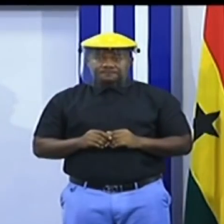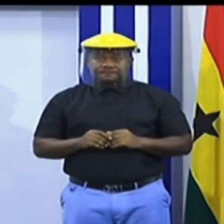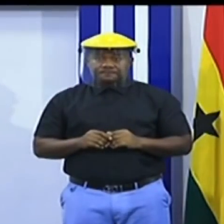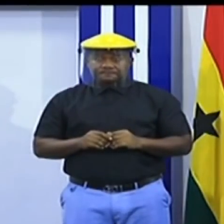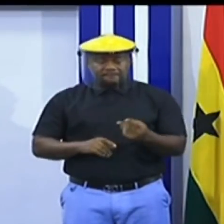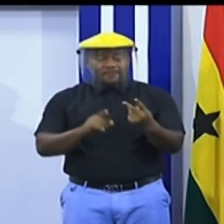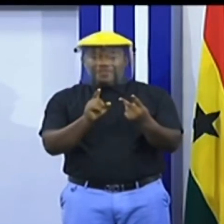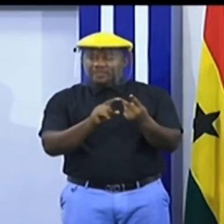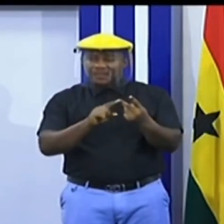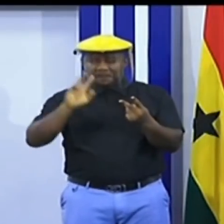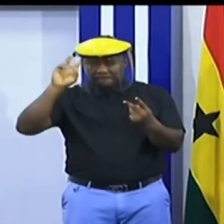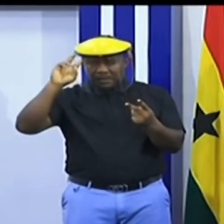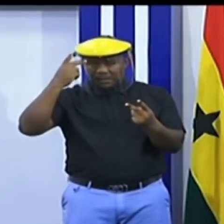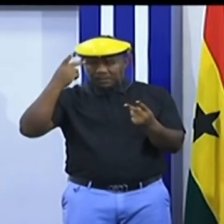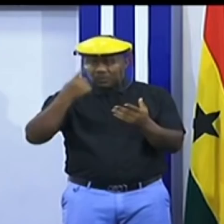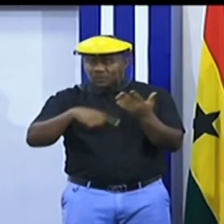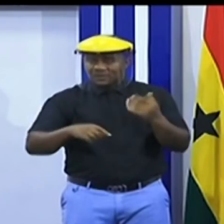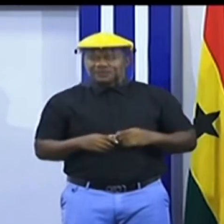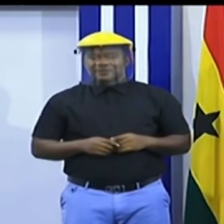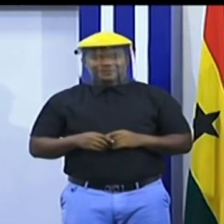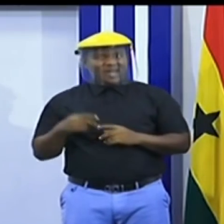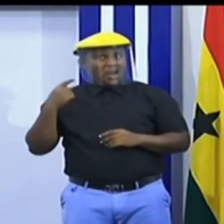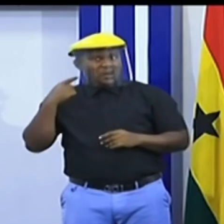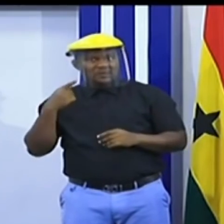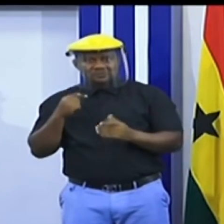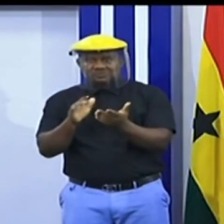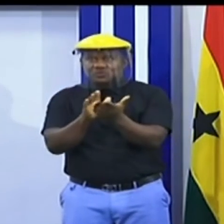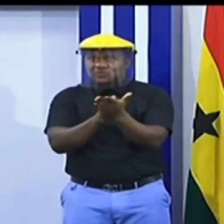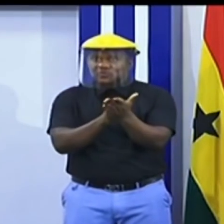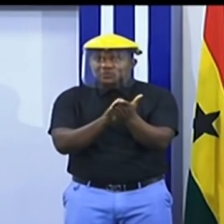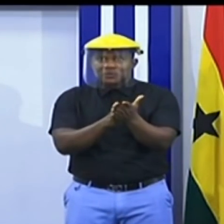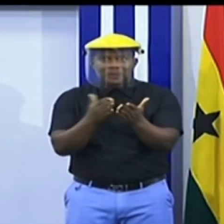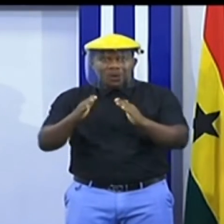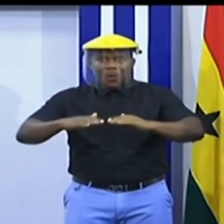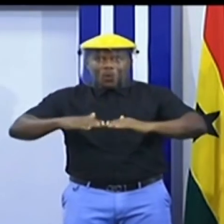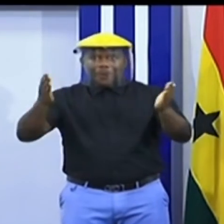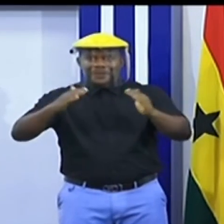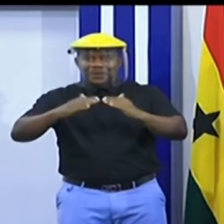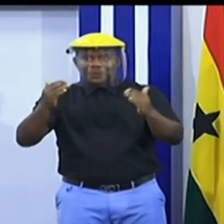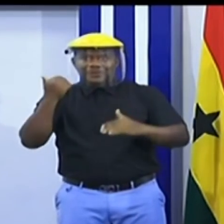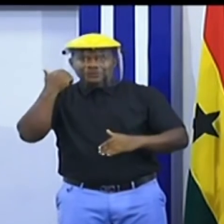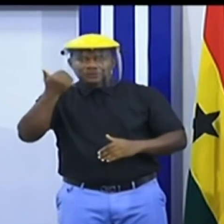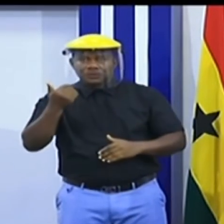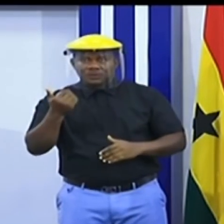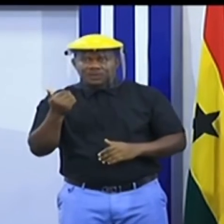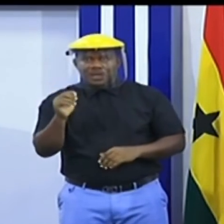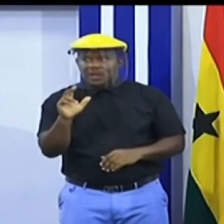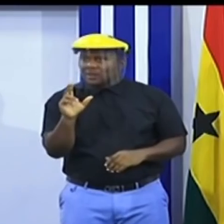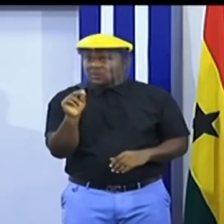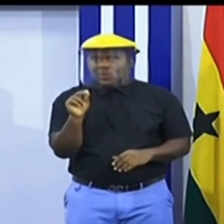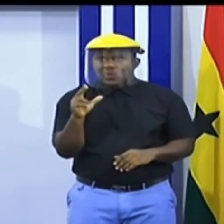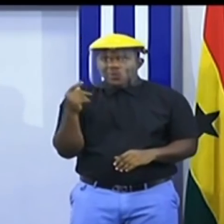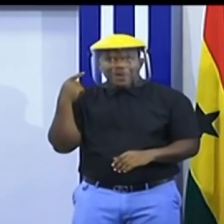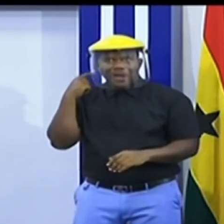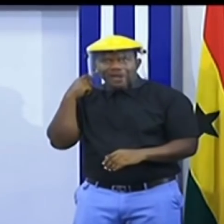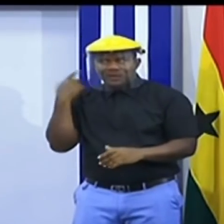reportage I need to clear up, that schools are to reopen soon. We have observed from our Media Monitoring Center a lot of reports